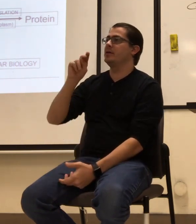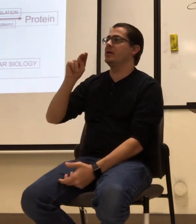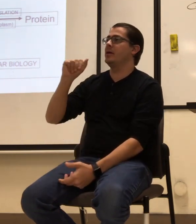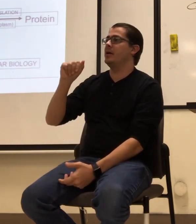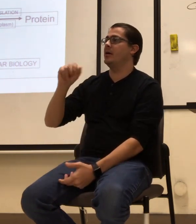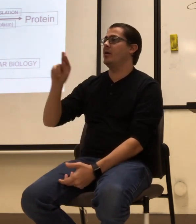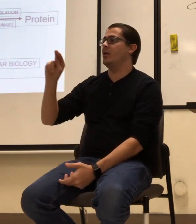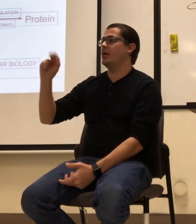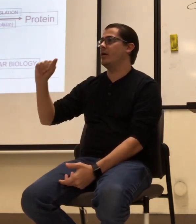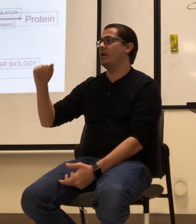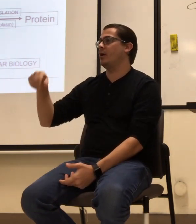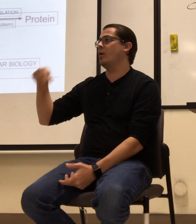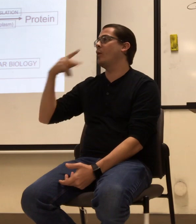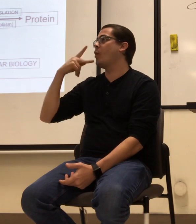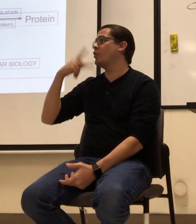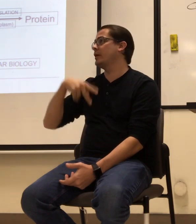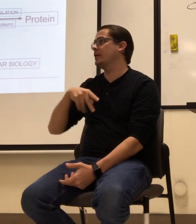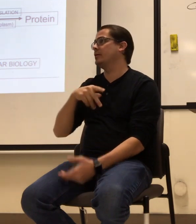protein.